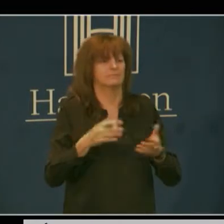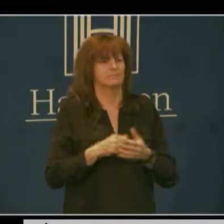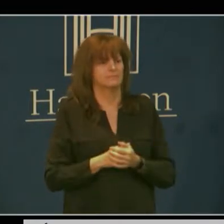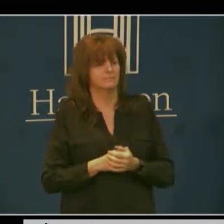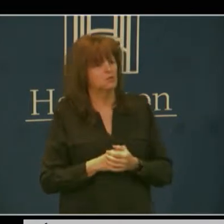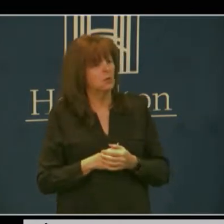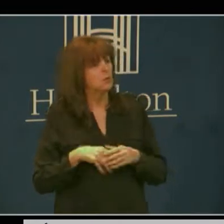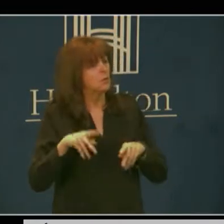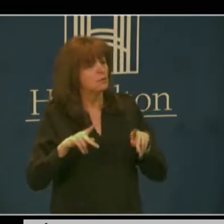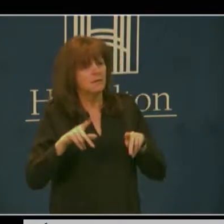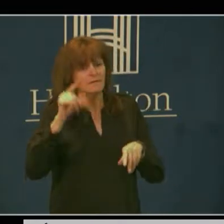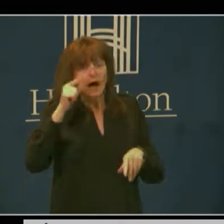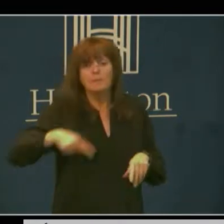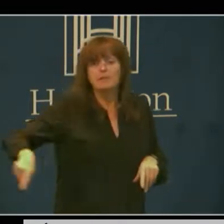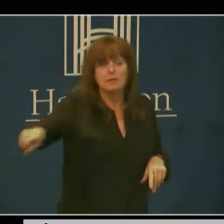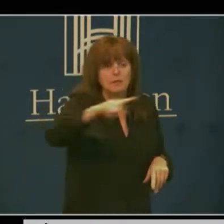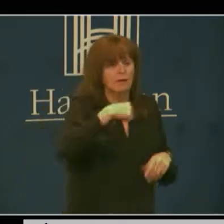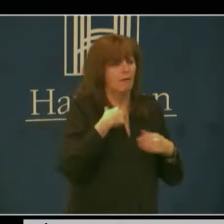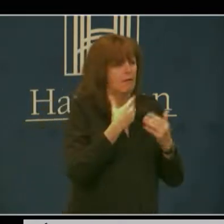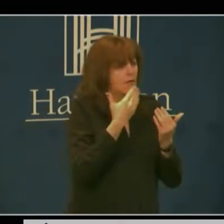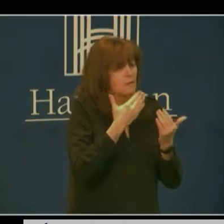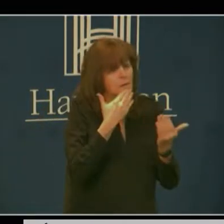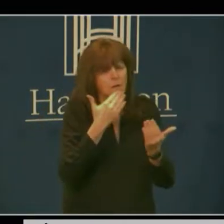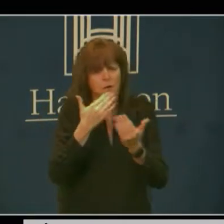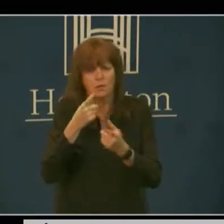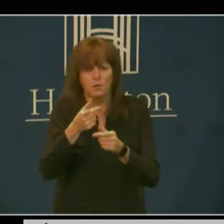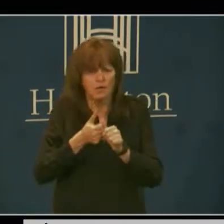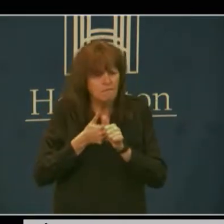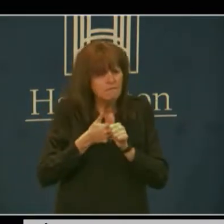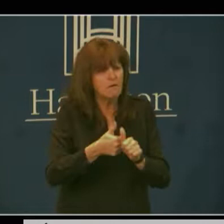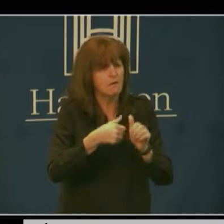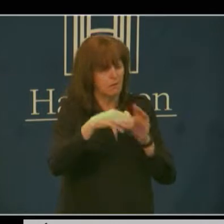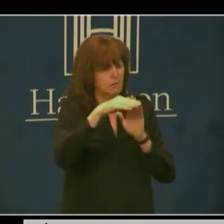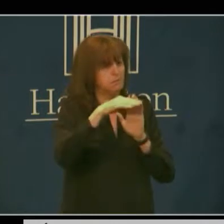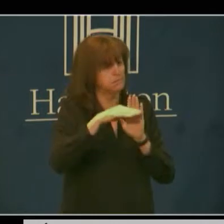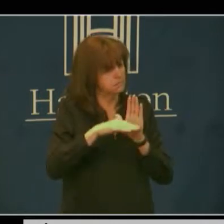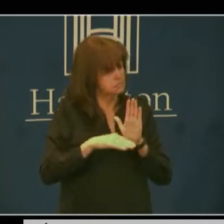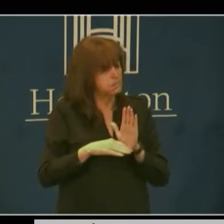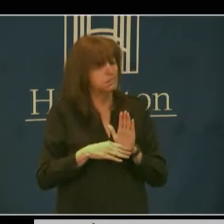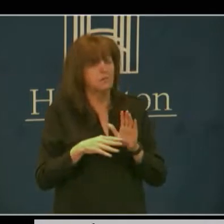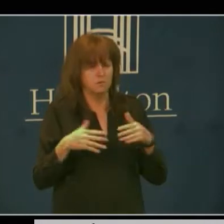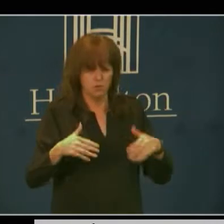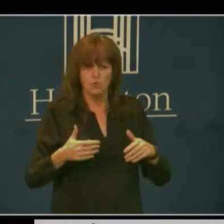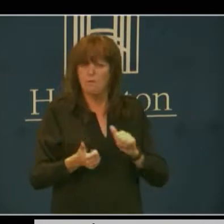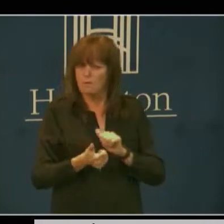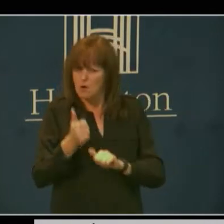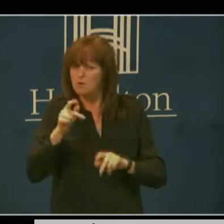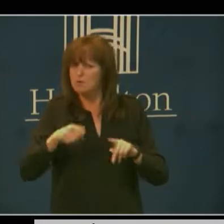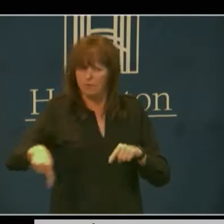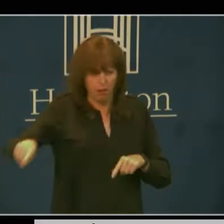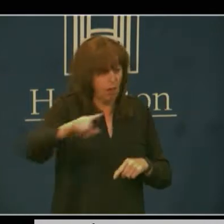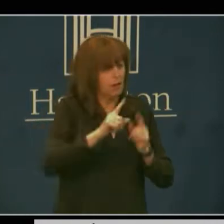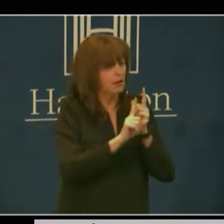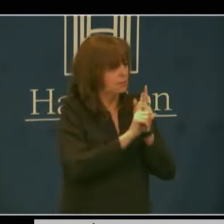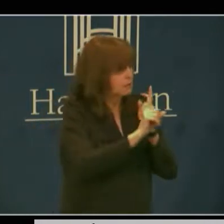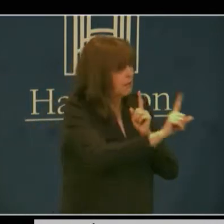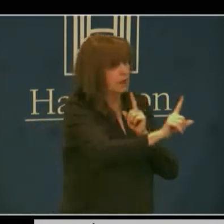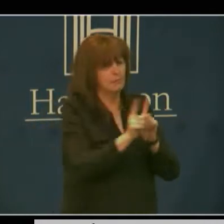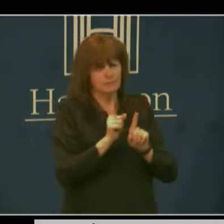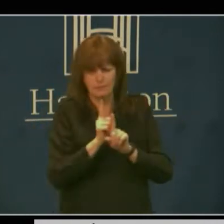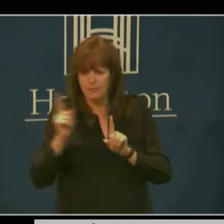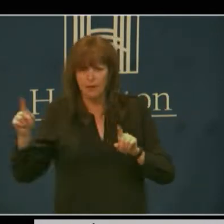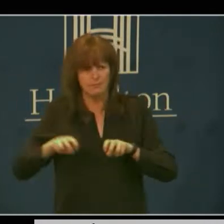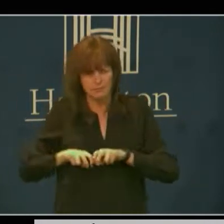part. I would say the vast majority of our citizens are doing what they need to do, which is separating themselves and maintaining some